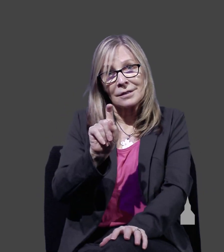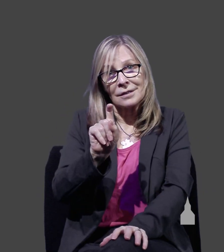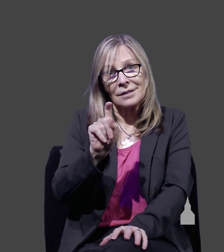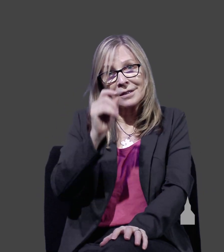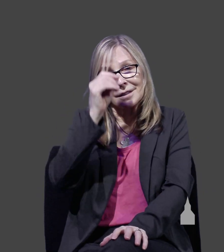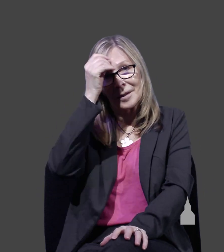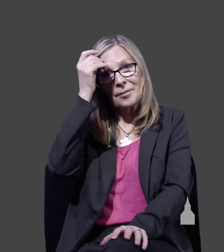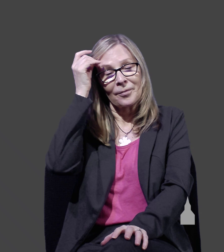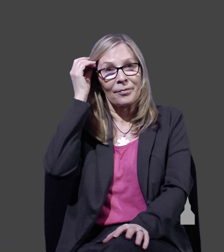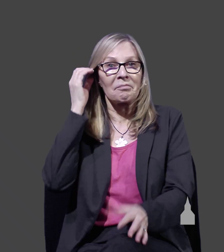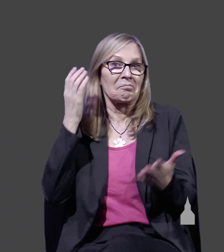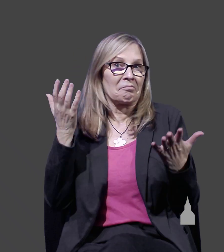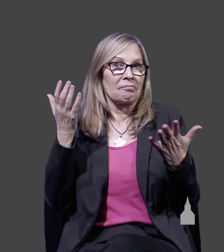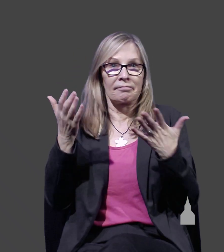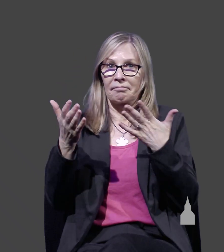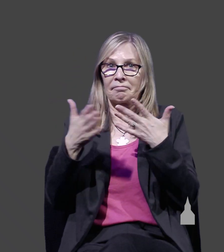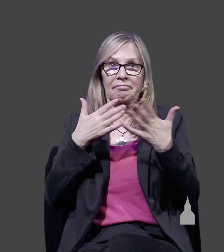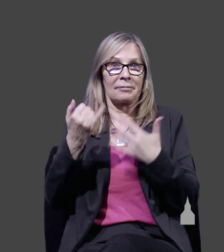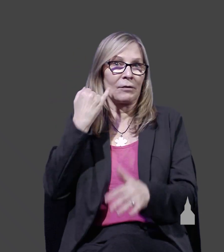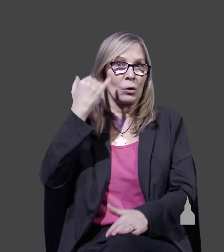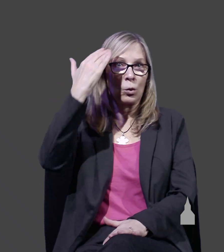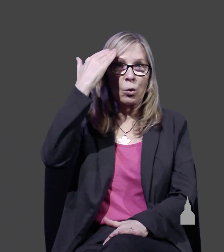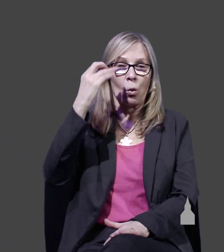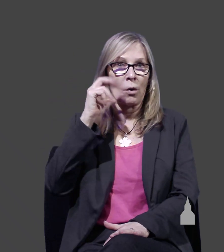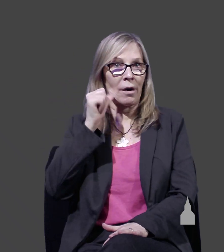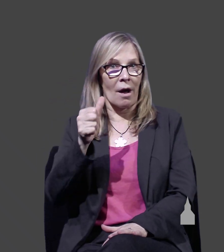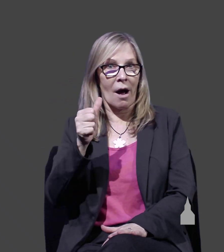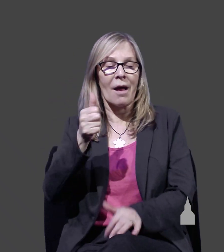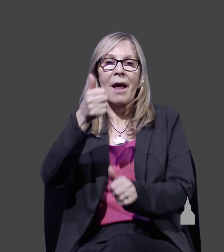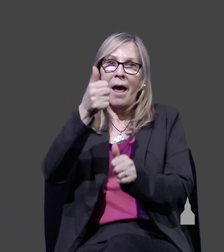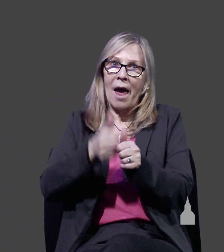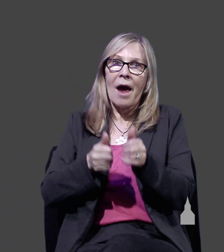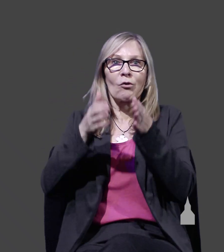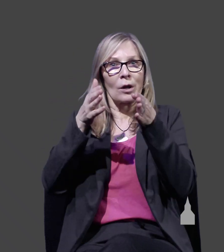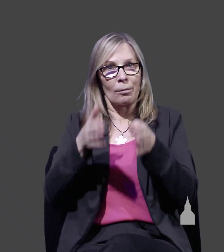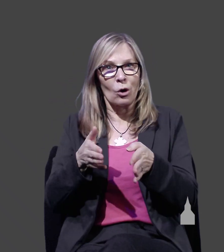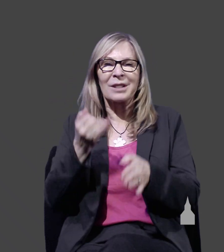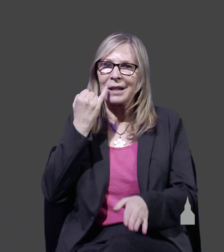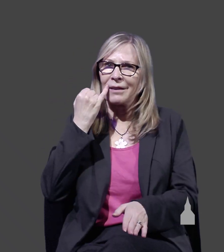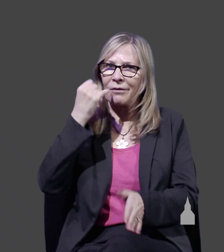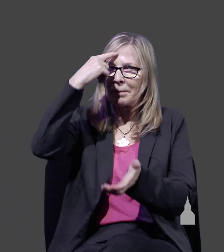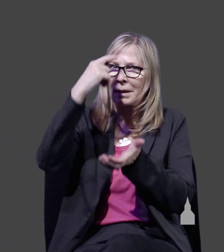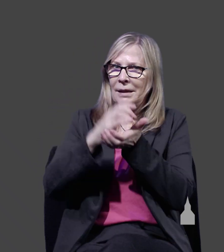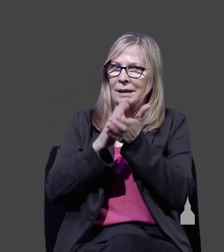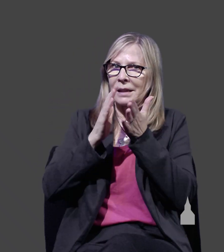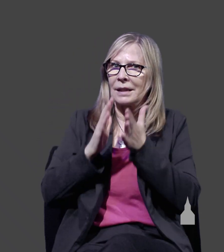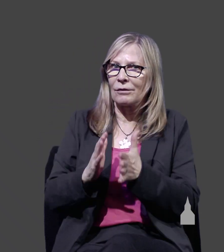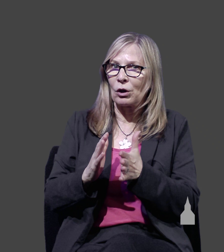And whether you know it or not, if you're a believer, every single person who hears my voice, the answer to that question is yes.